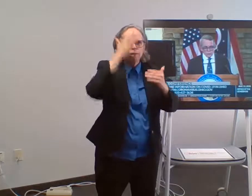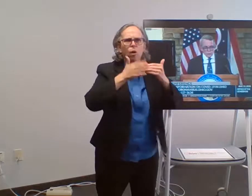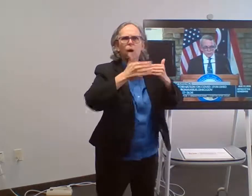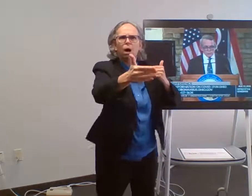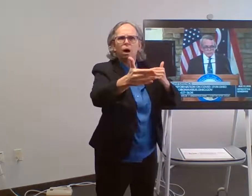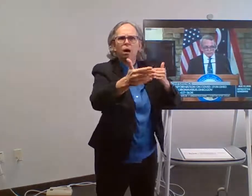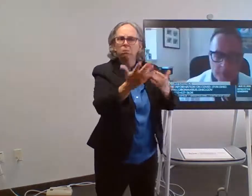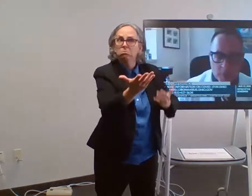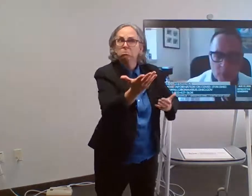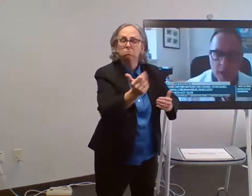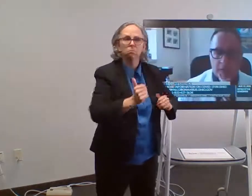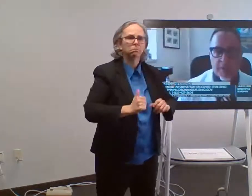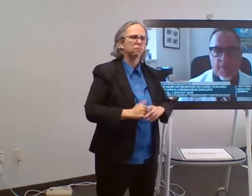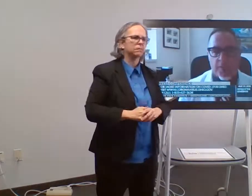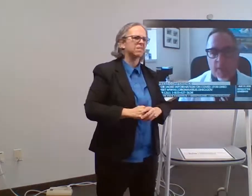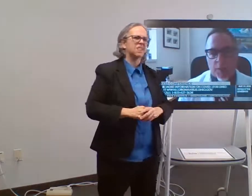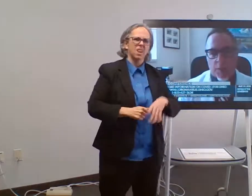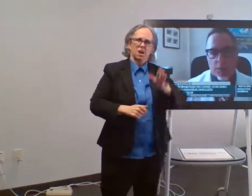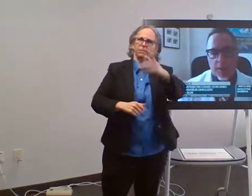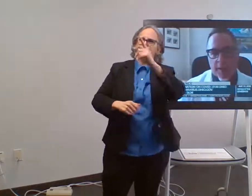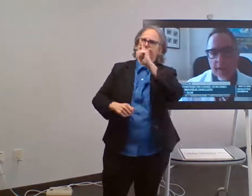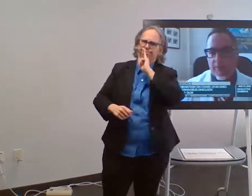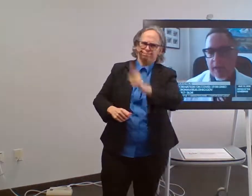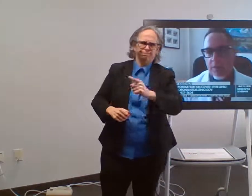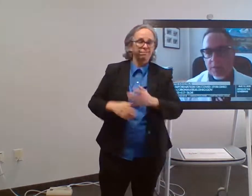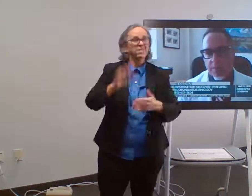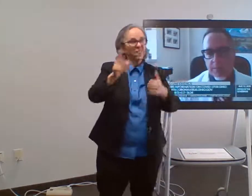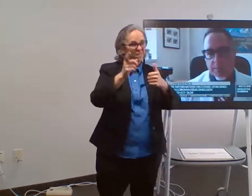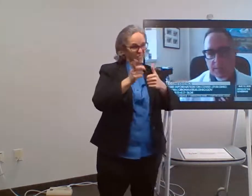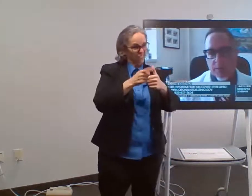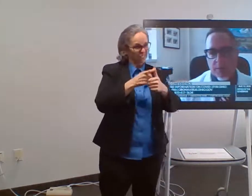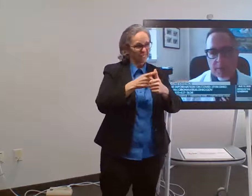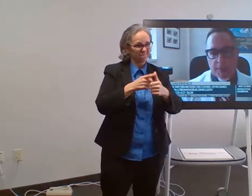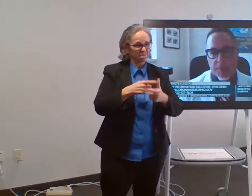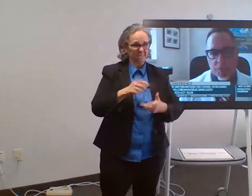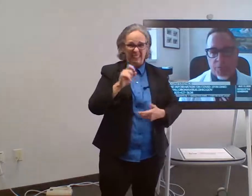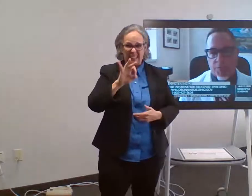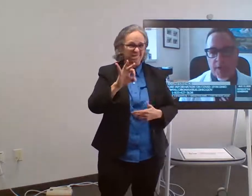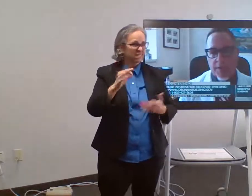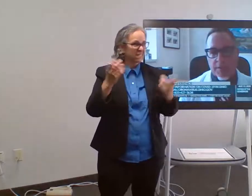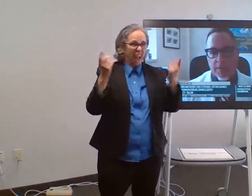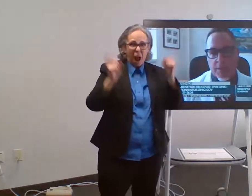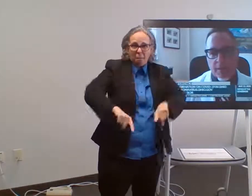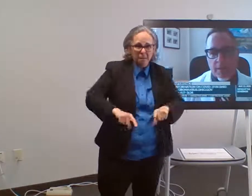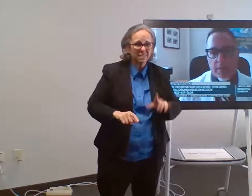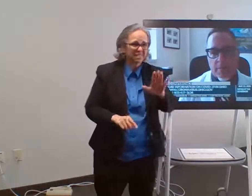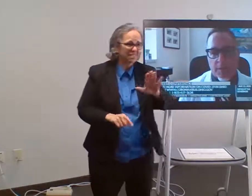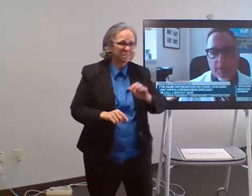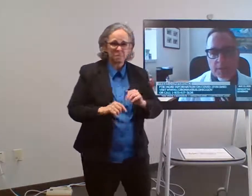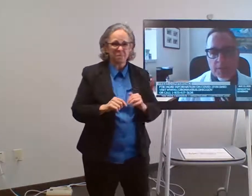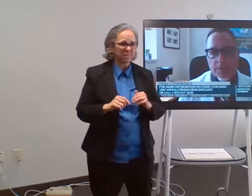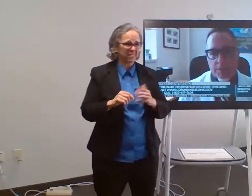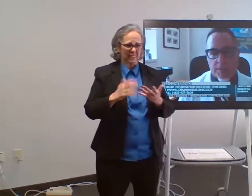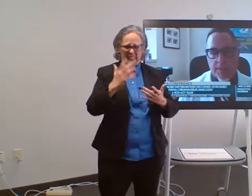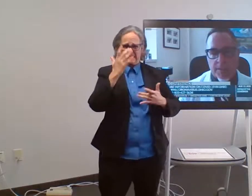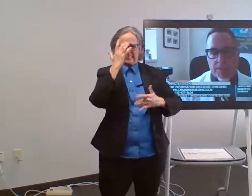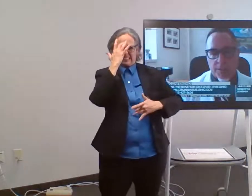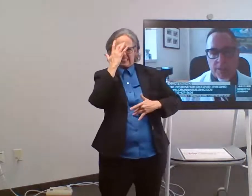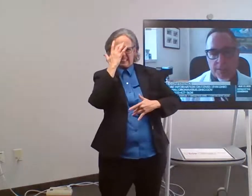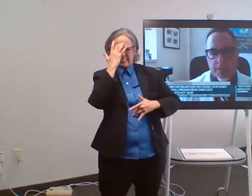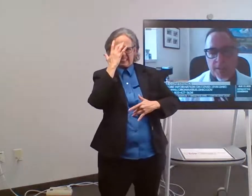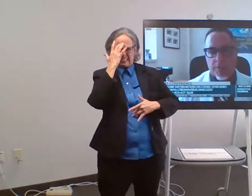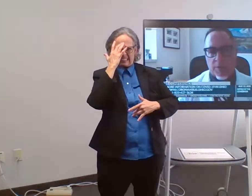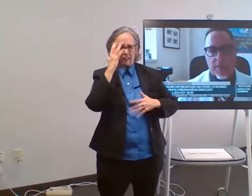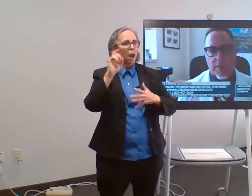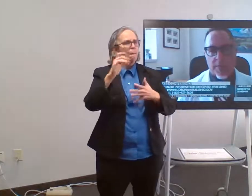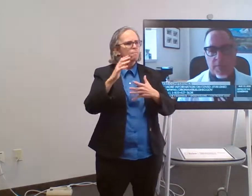Yeah. Well, I say, first of all, when you have viral symptoms at early phase, you should rest. There's data to